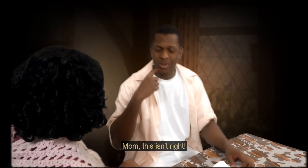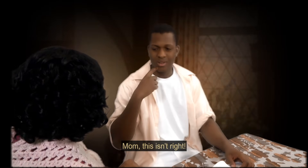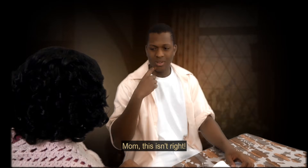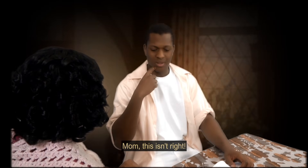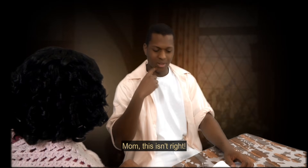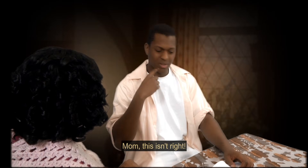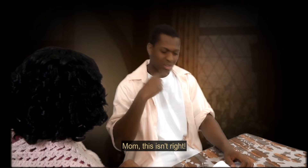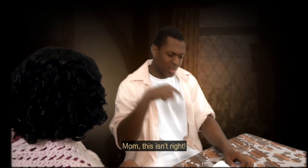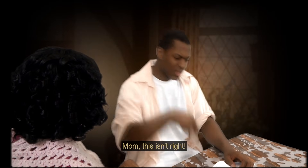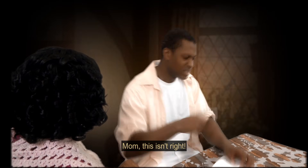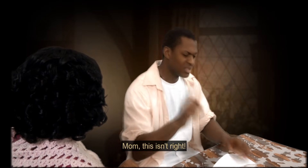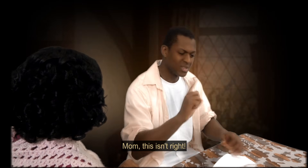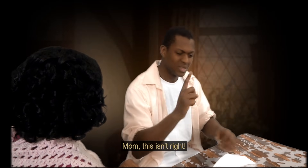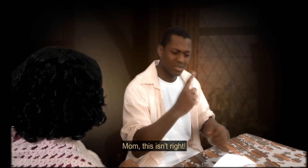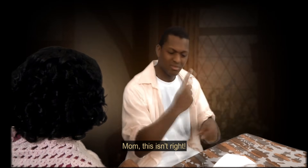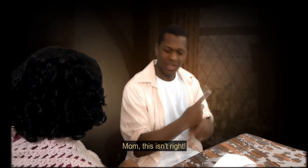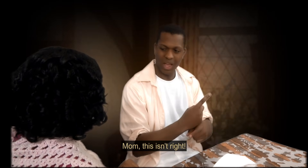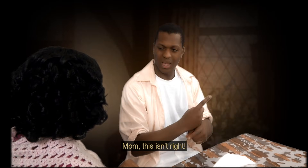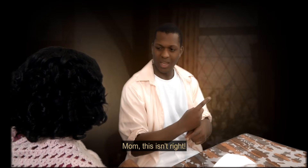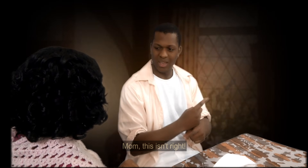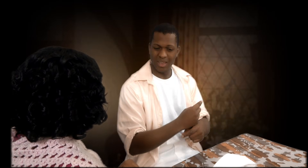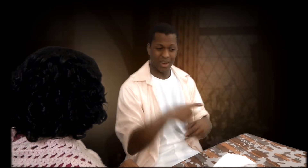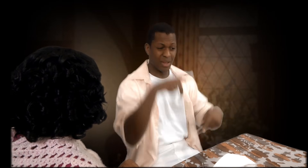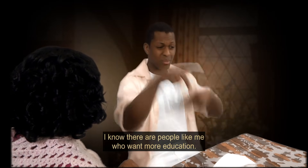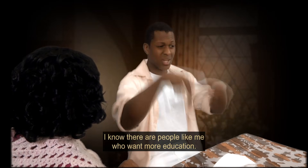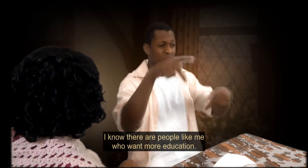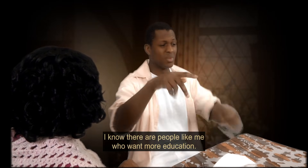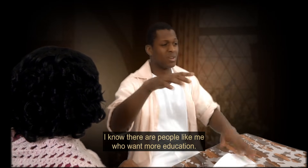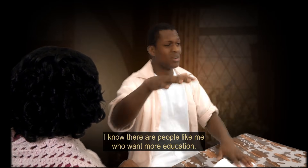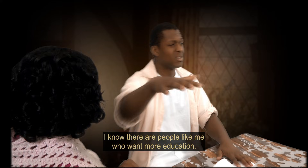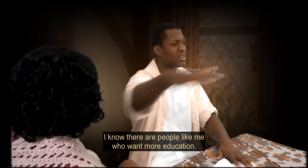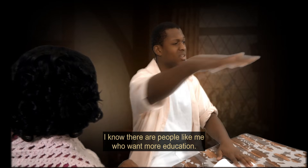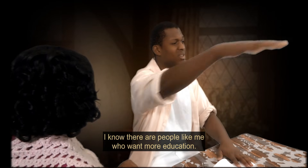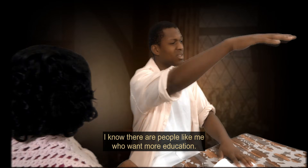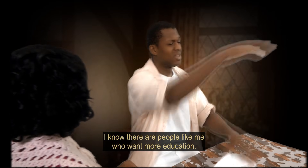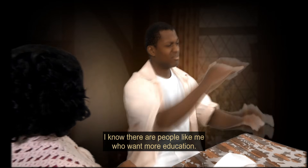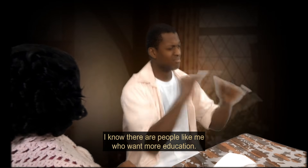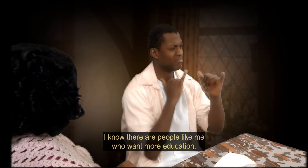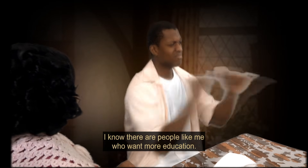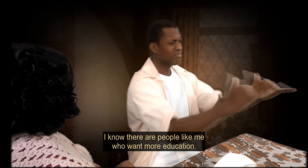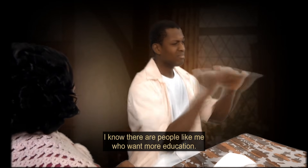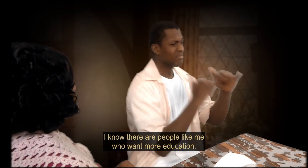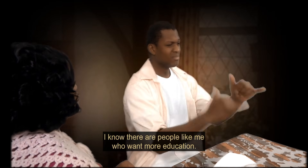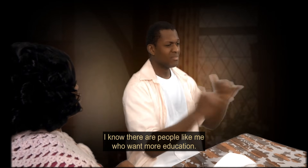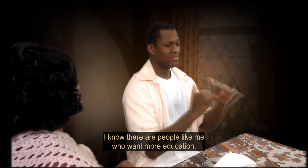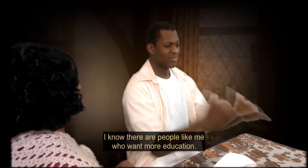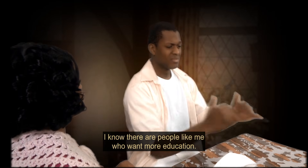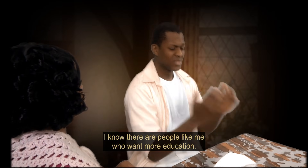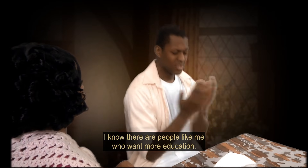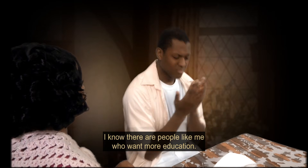Mom, this isn't right. I know there are people like me who want more education.